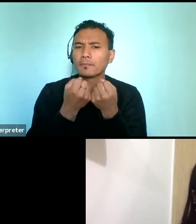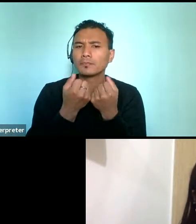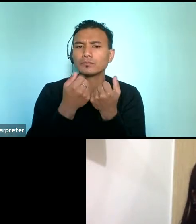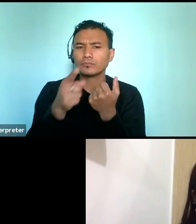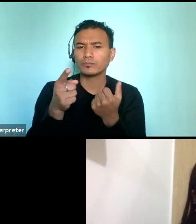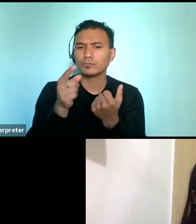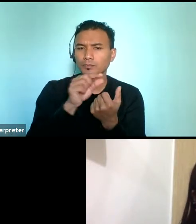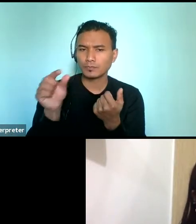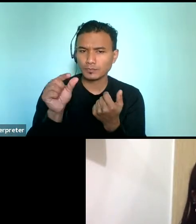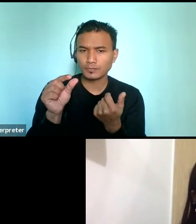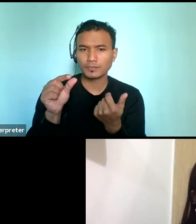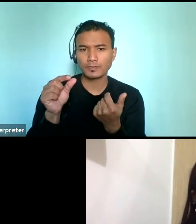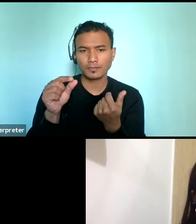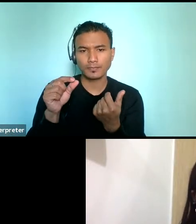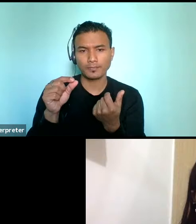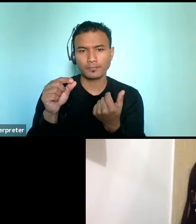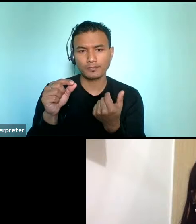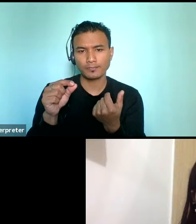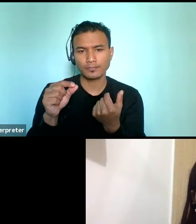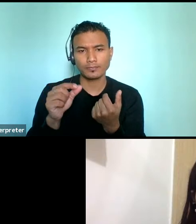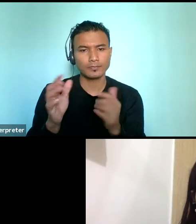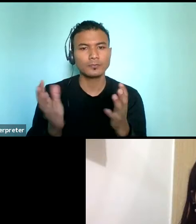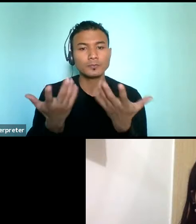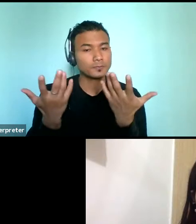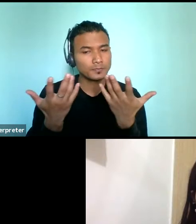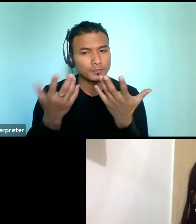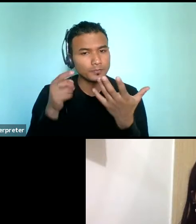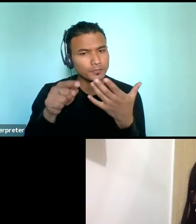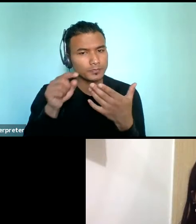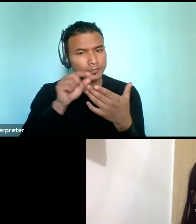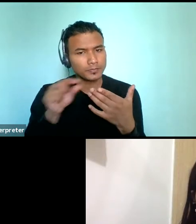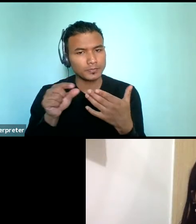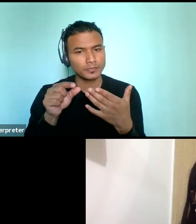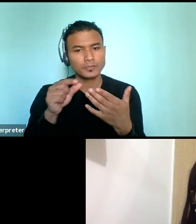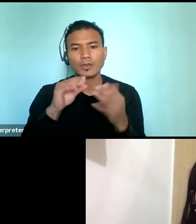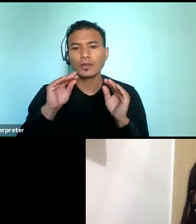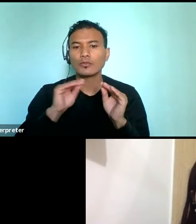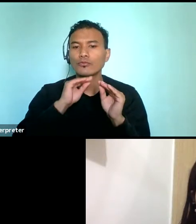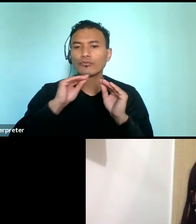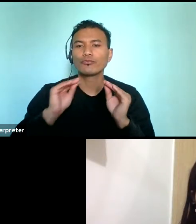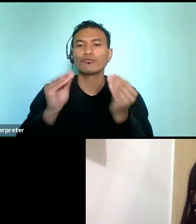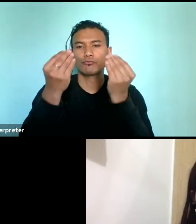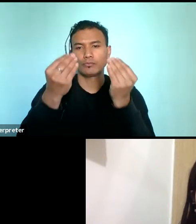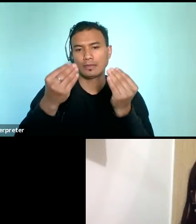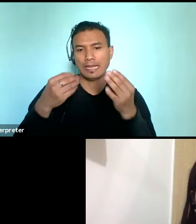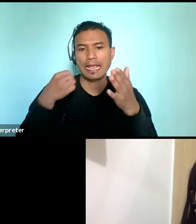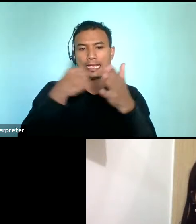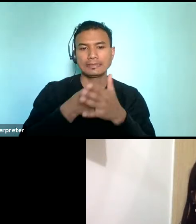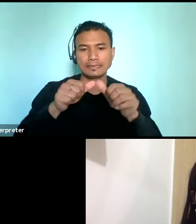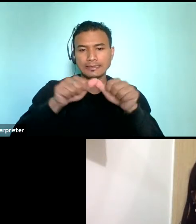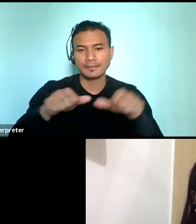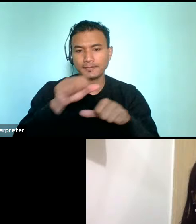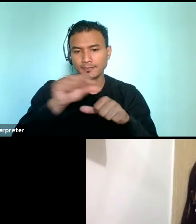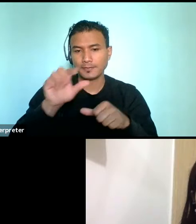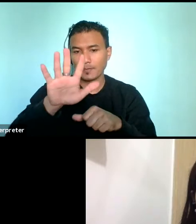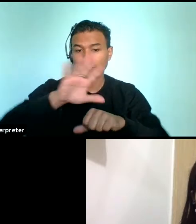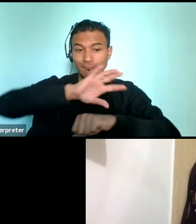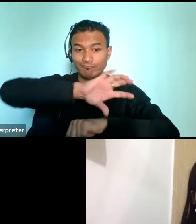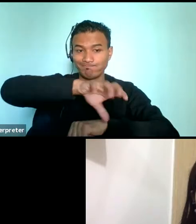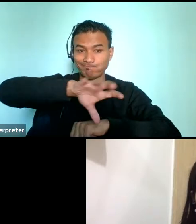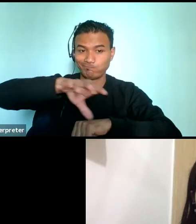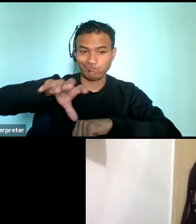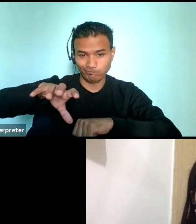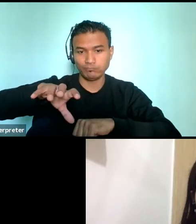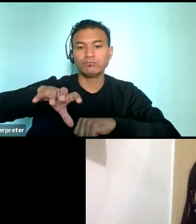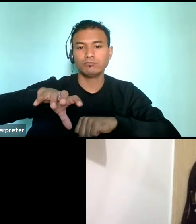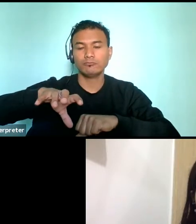identify? What is the state of youth access to land in these five countries? And